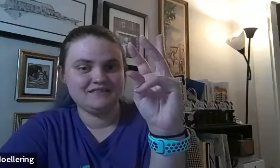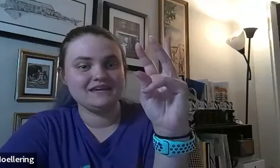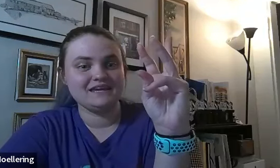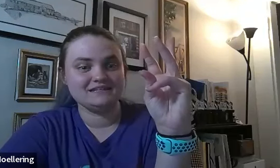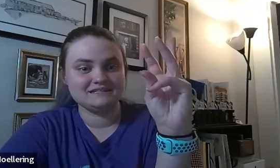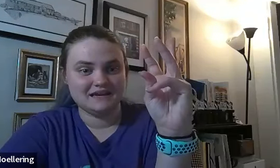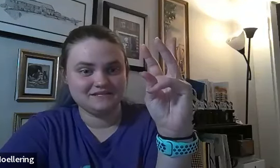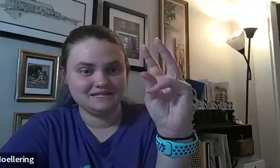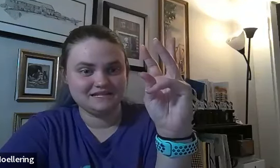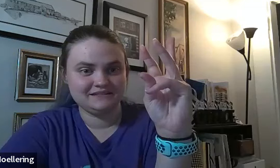Then 17,